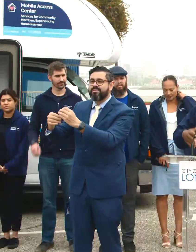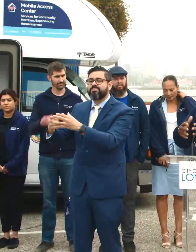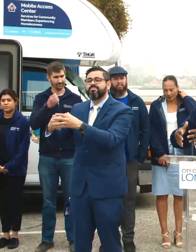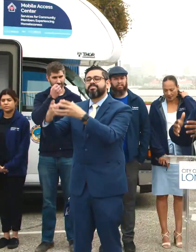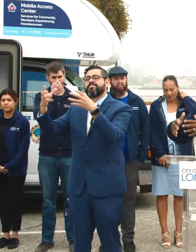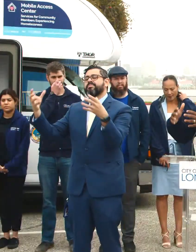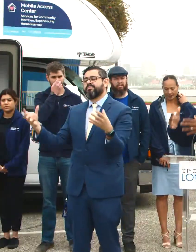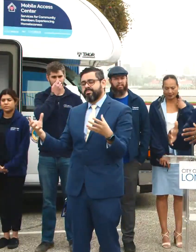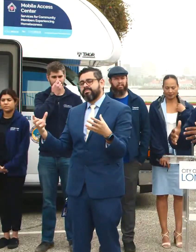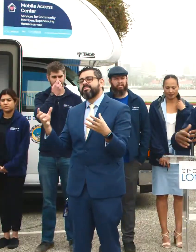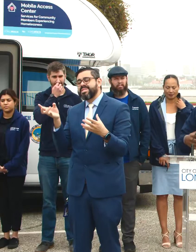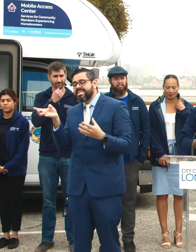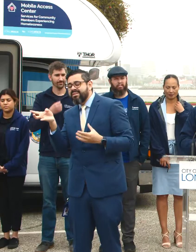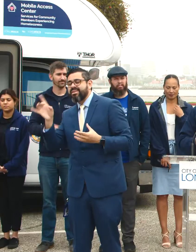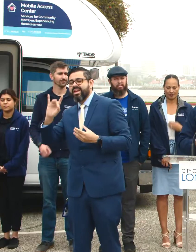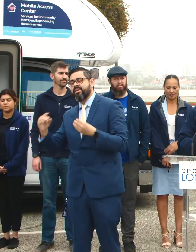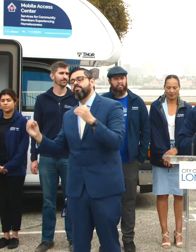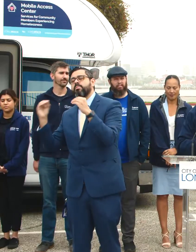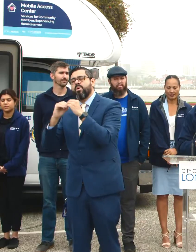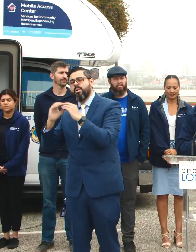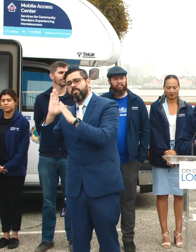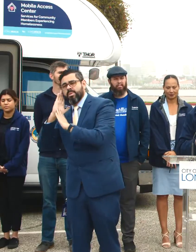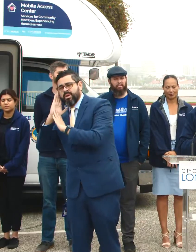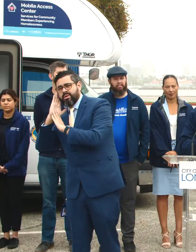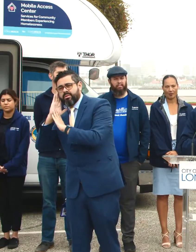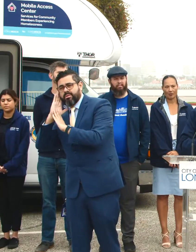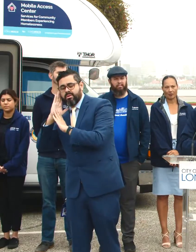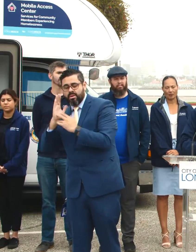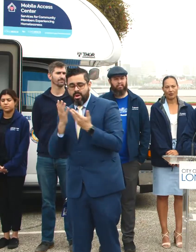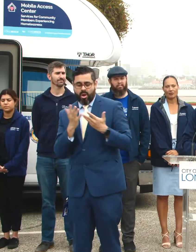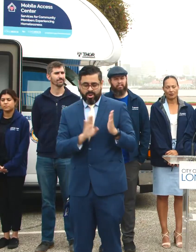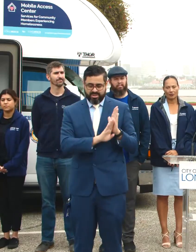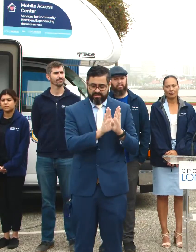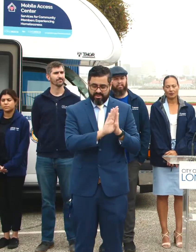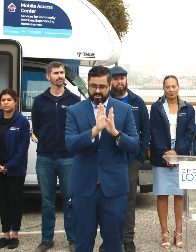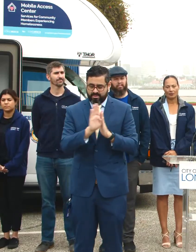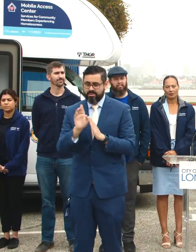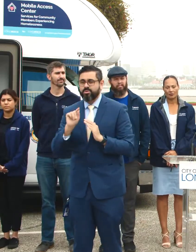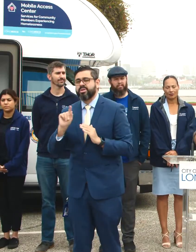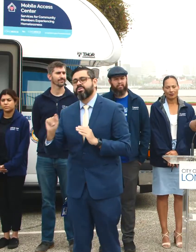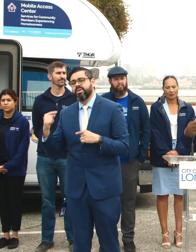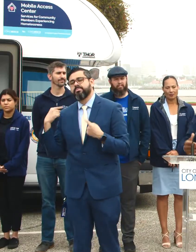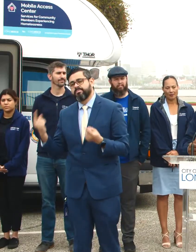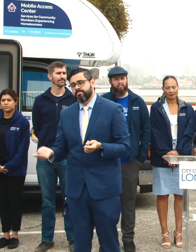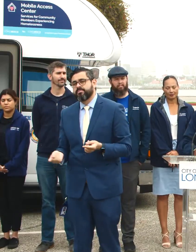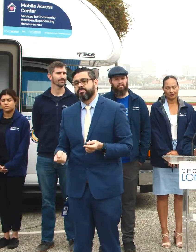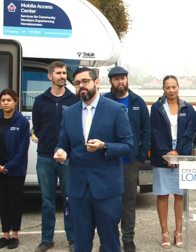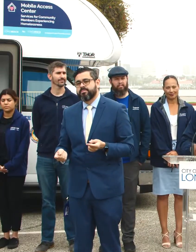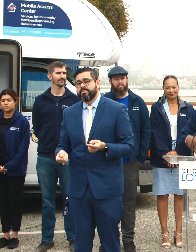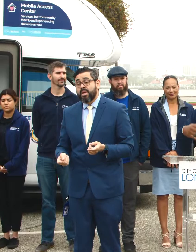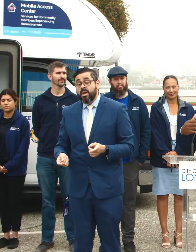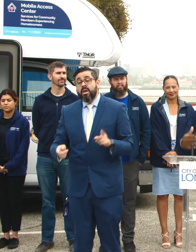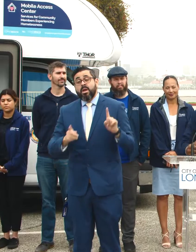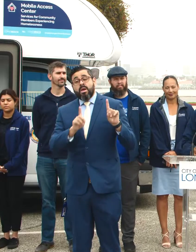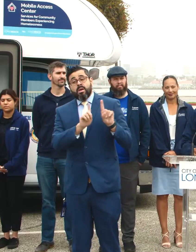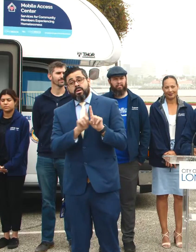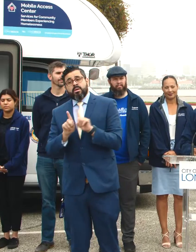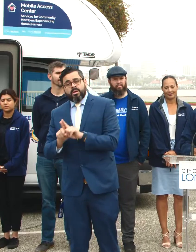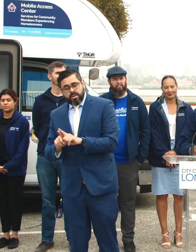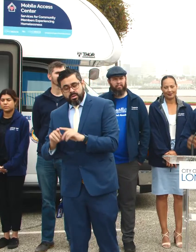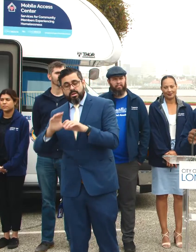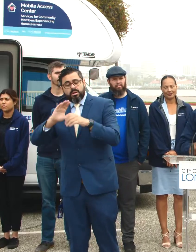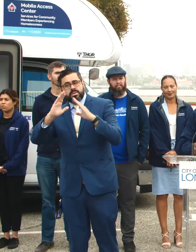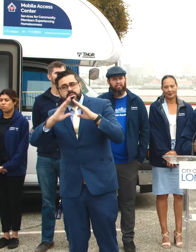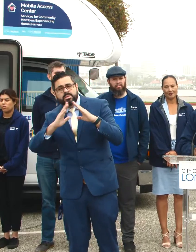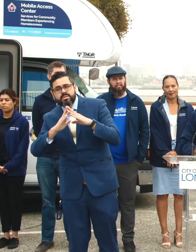capacity for 78 additional beds on top of everything that we've developed since 2020. In addition, the city has